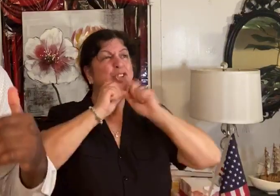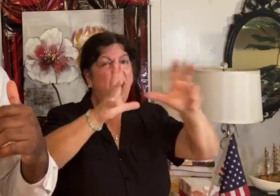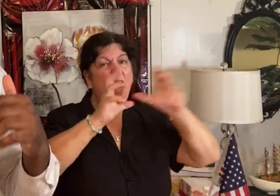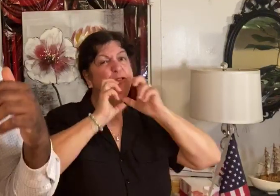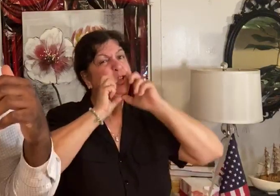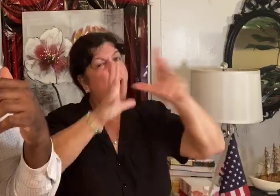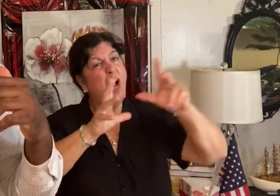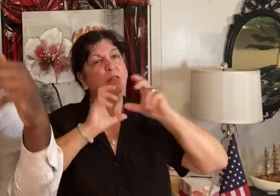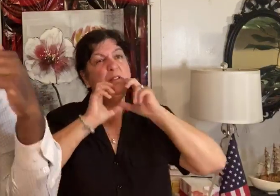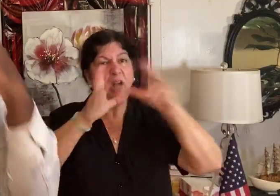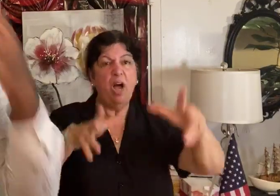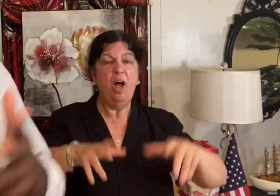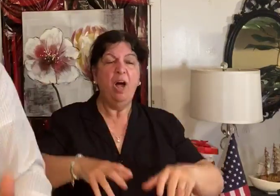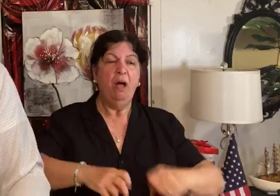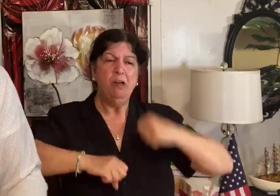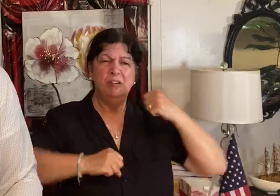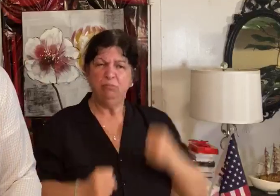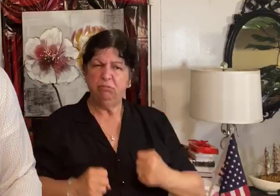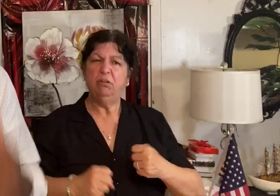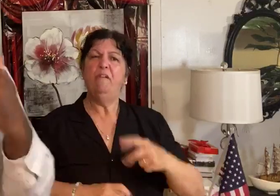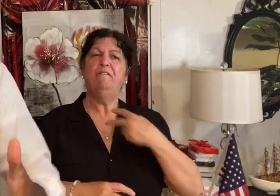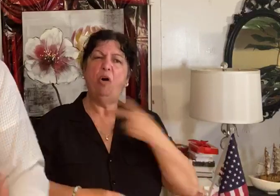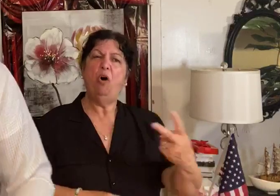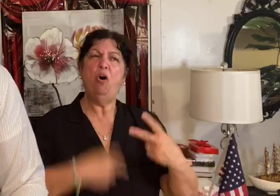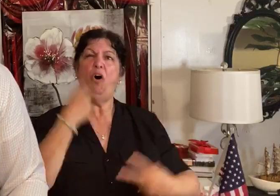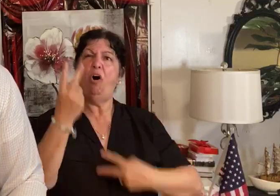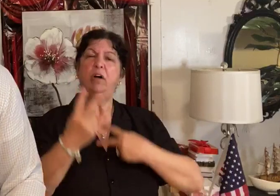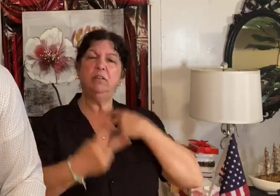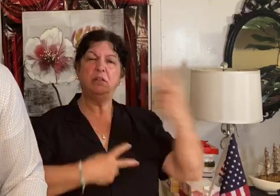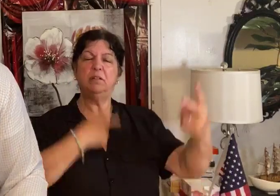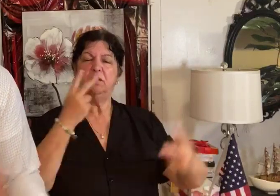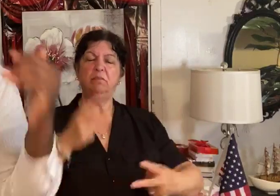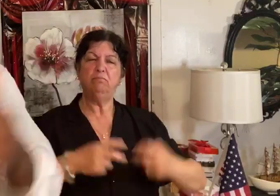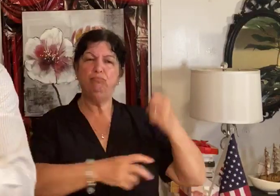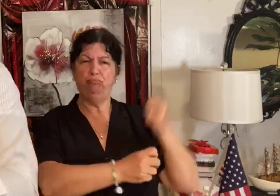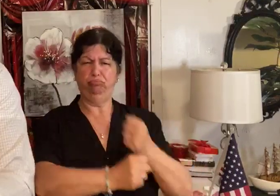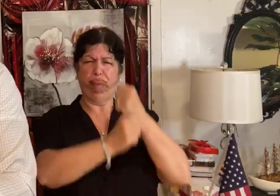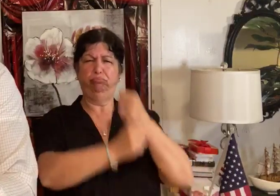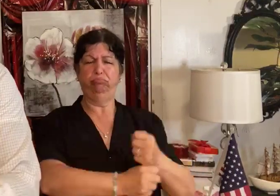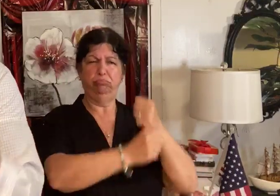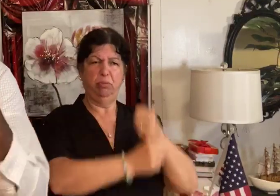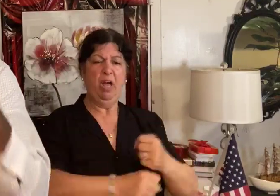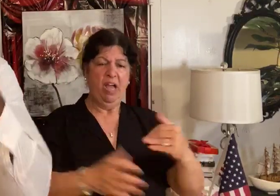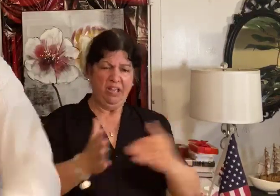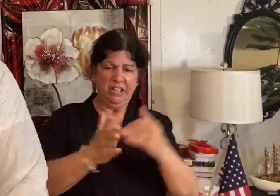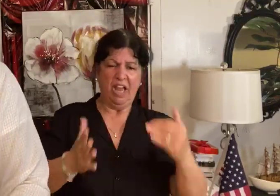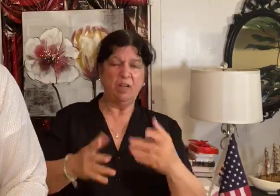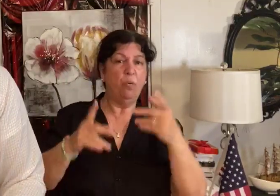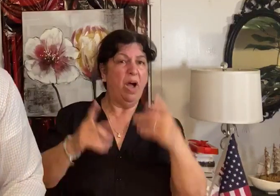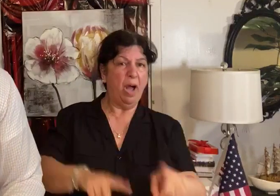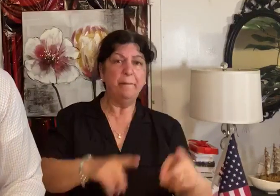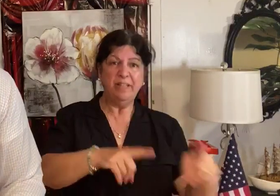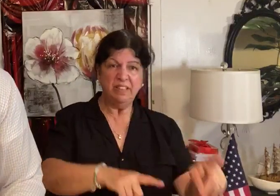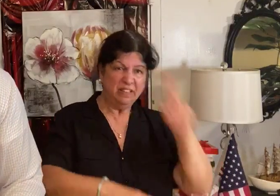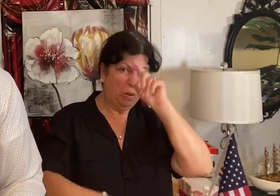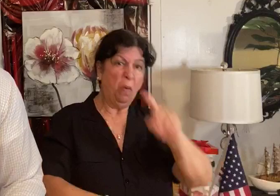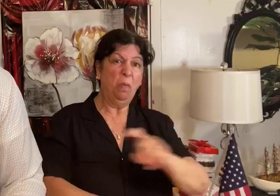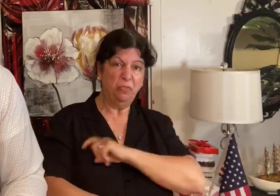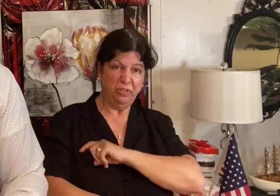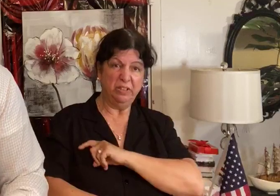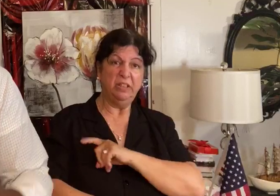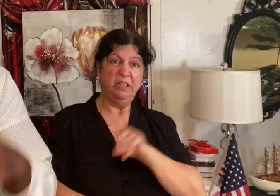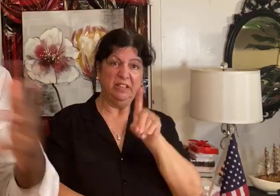and trying to get their voice heard, and they're protesting against what happened and against what those officers